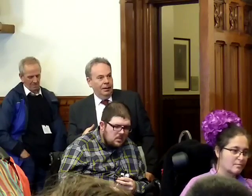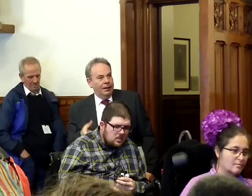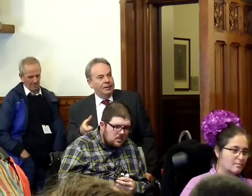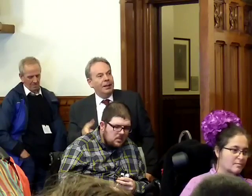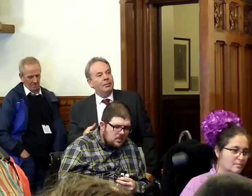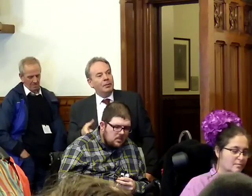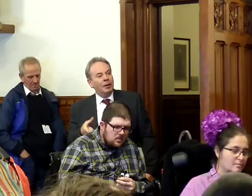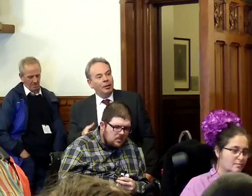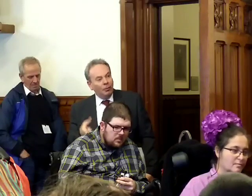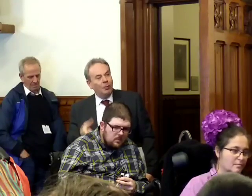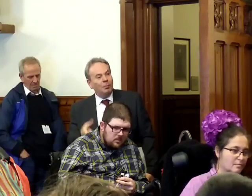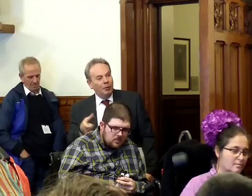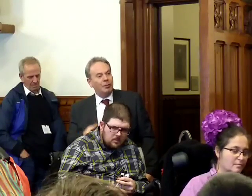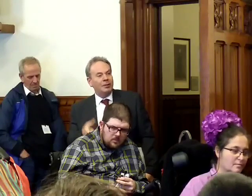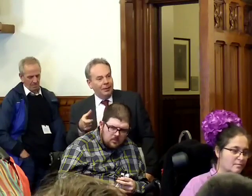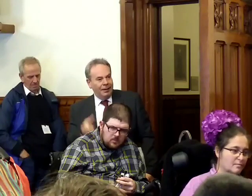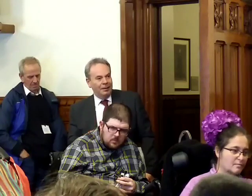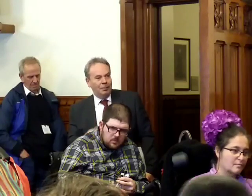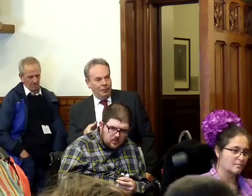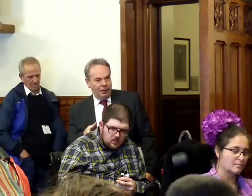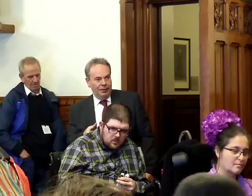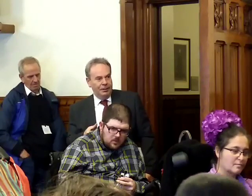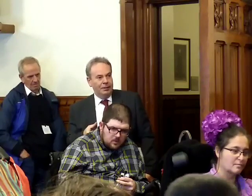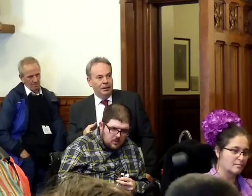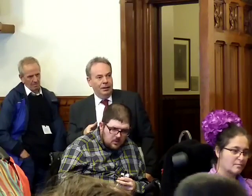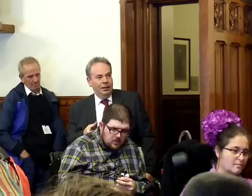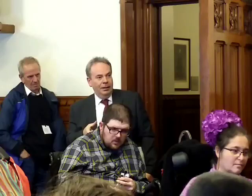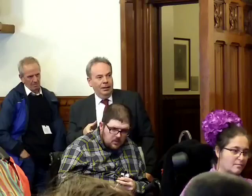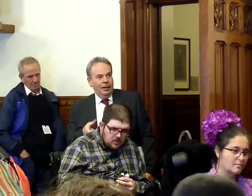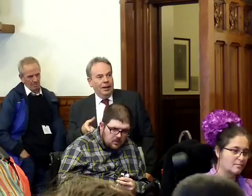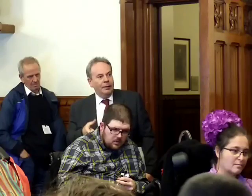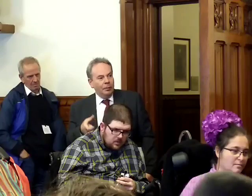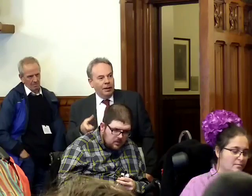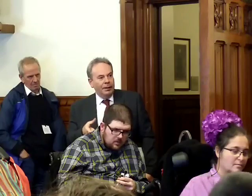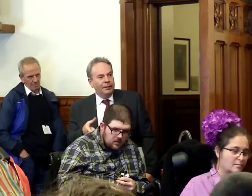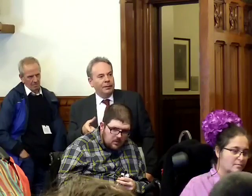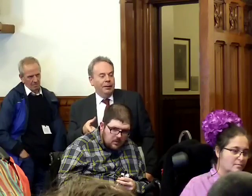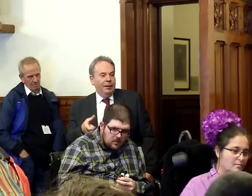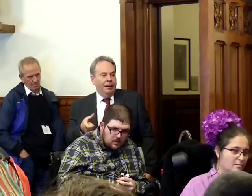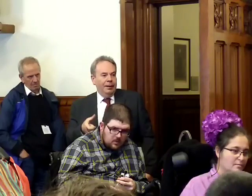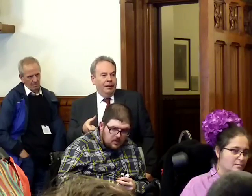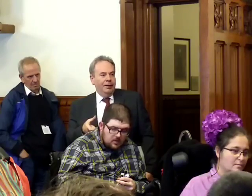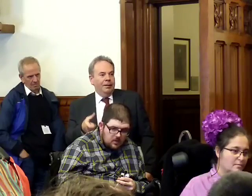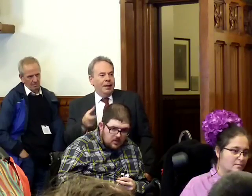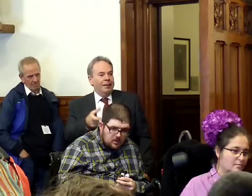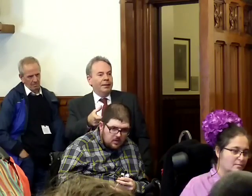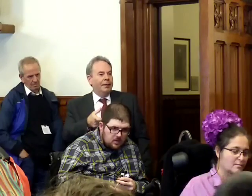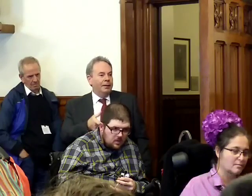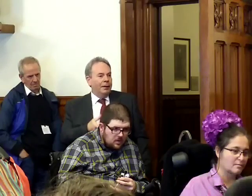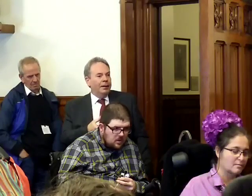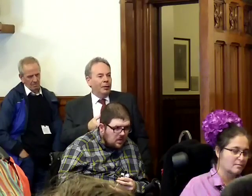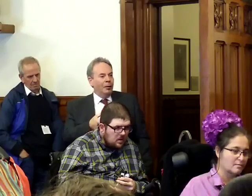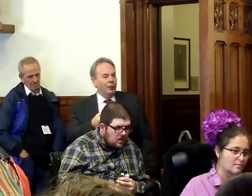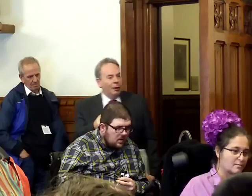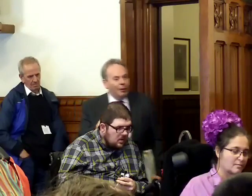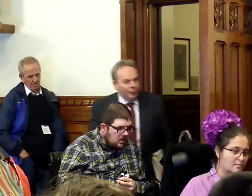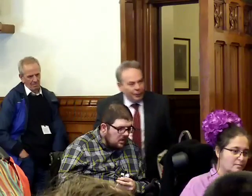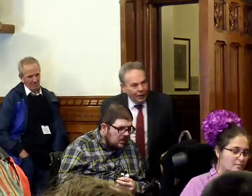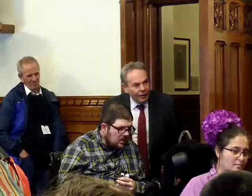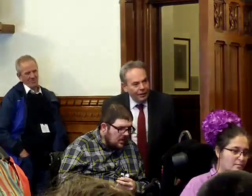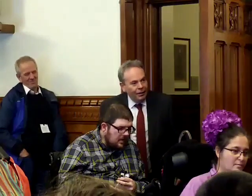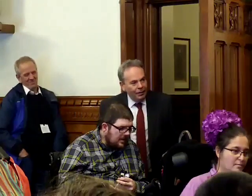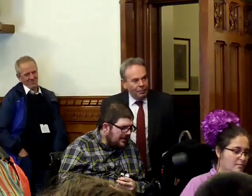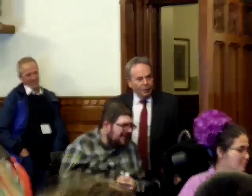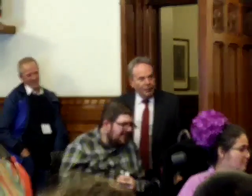them. And tell them about your own personal experience. And Nathan and I don't agree